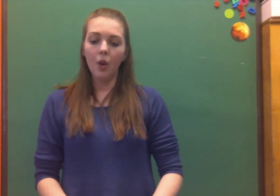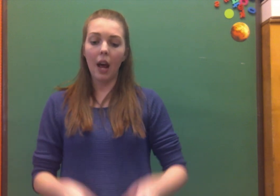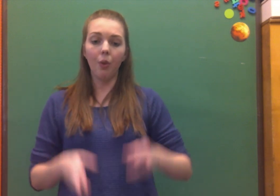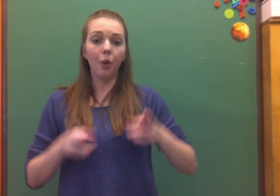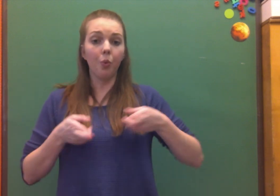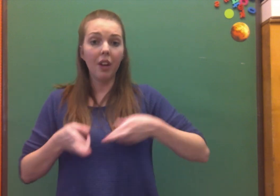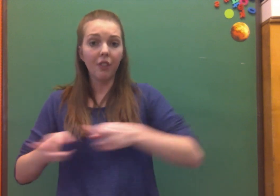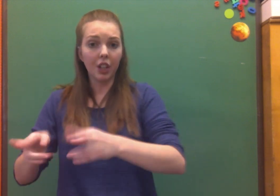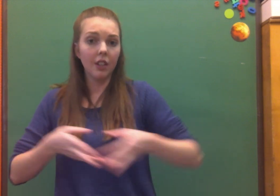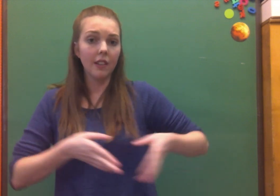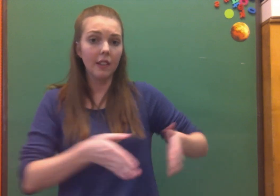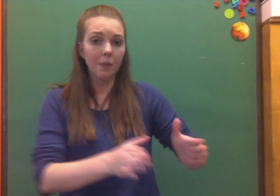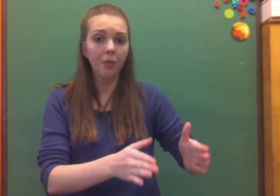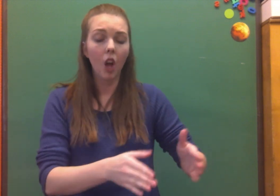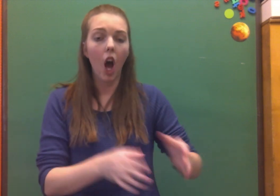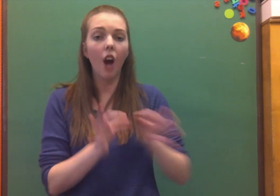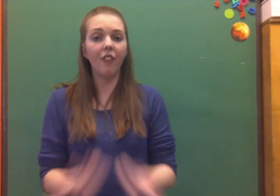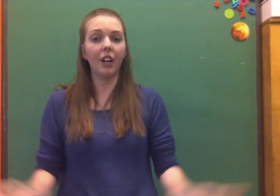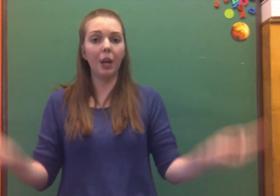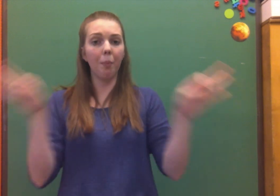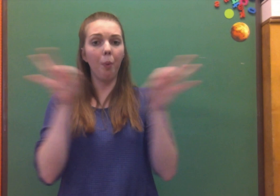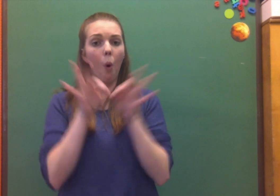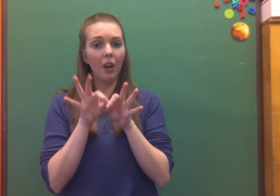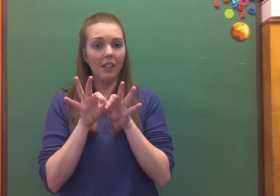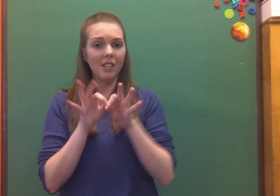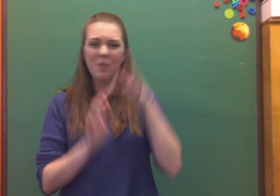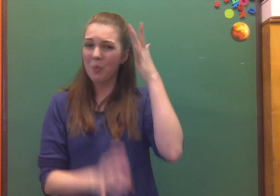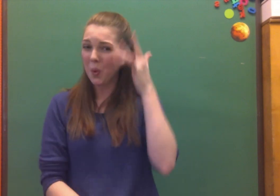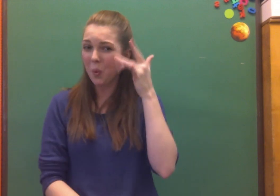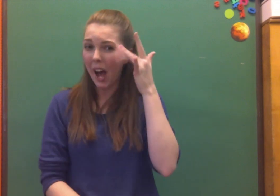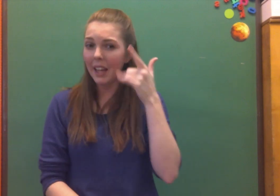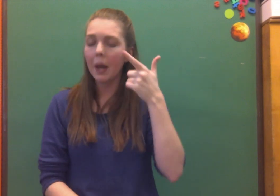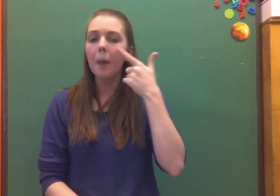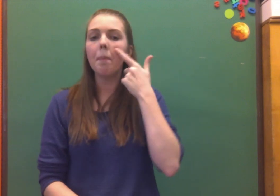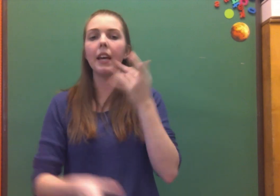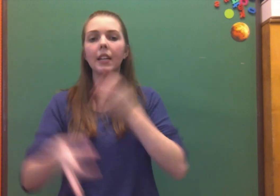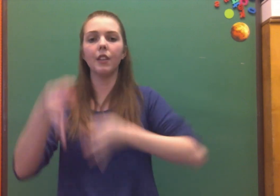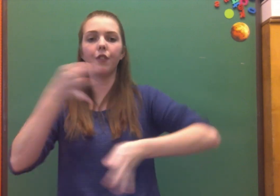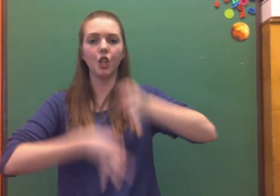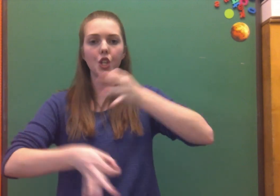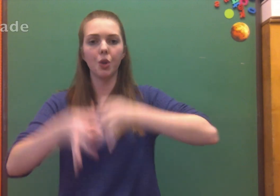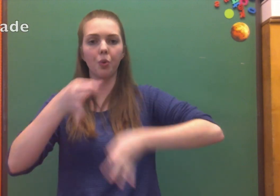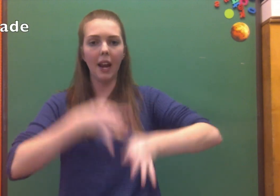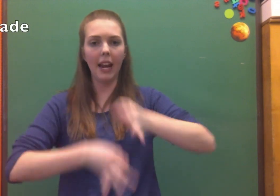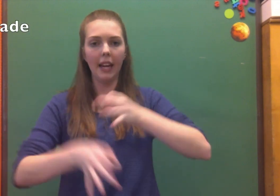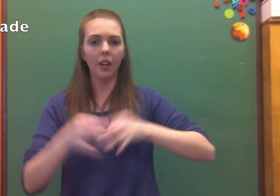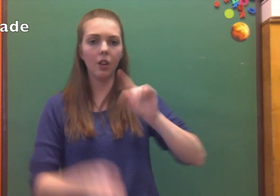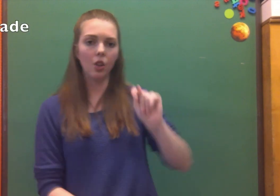Now, the rivers are very important. Why? Because for trade